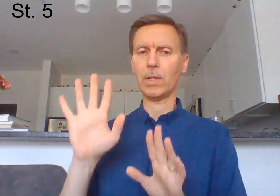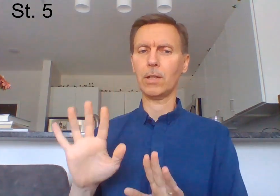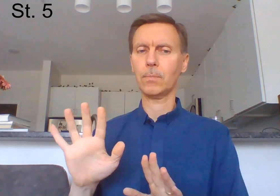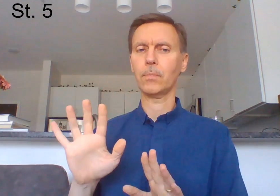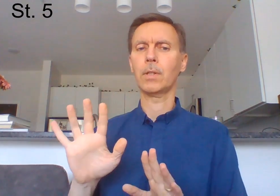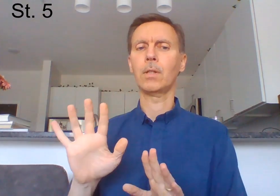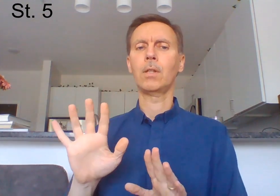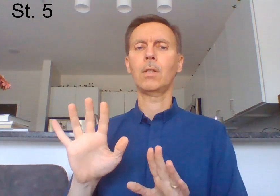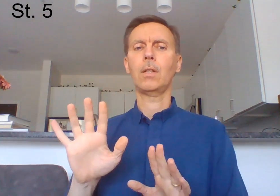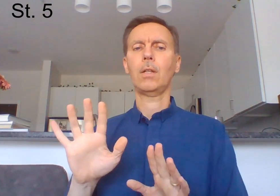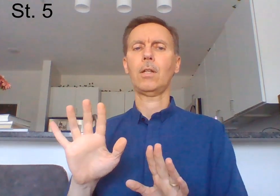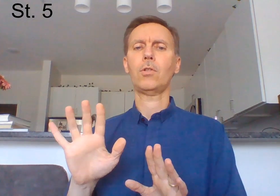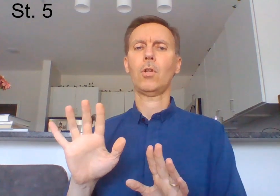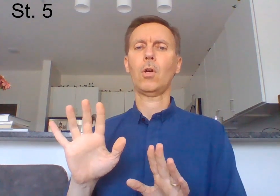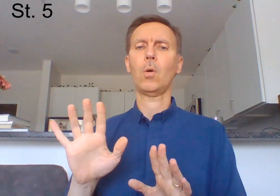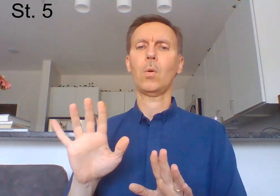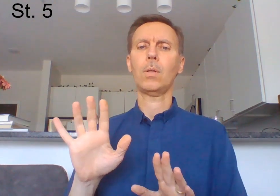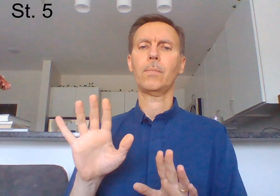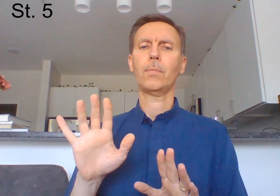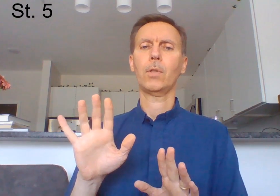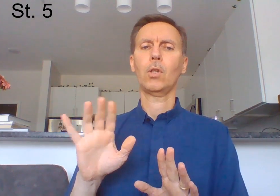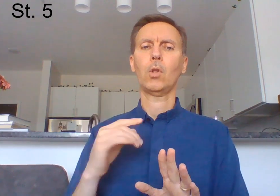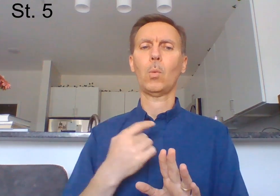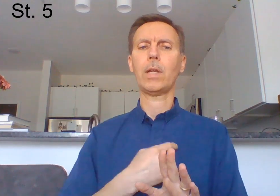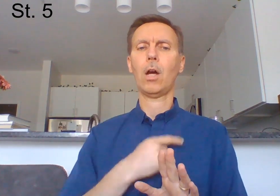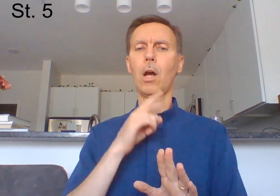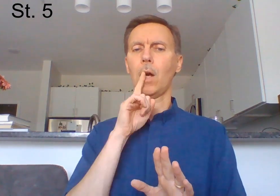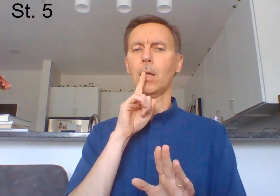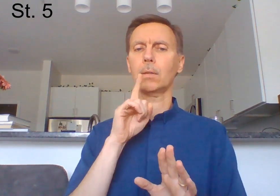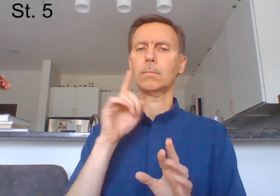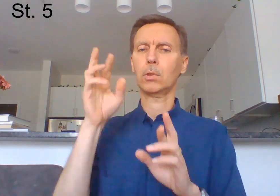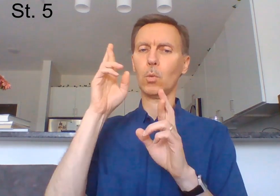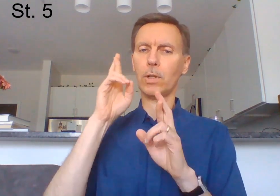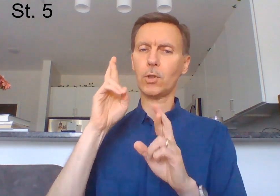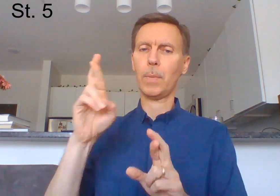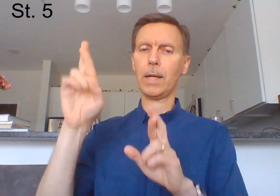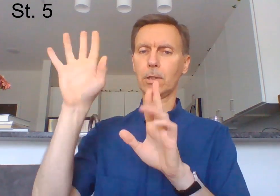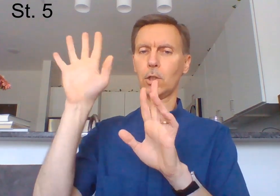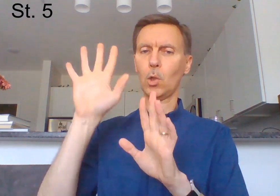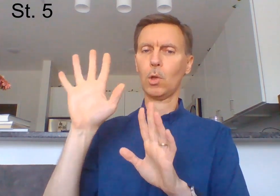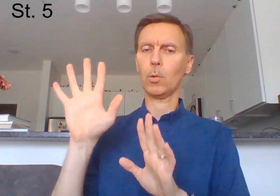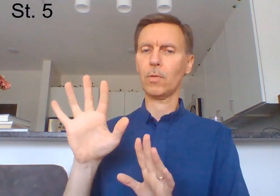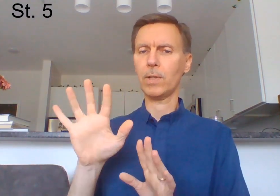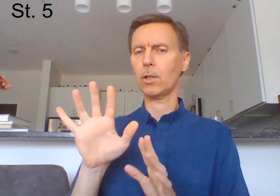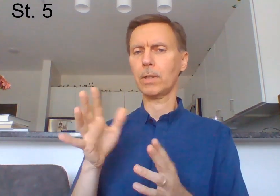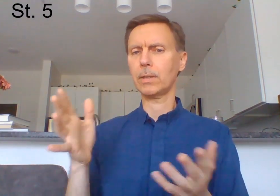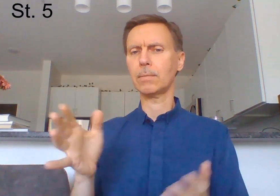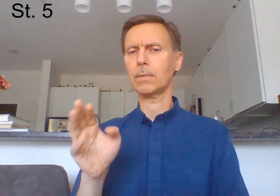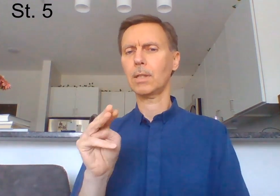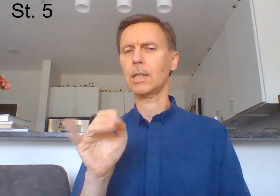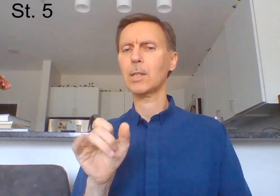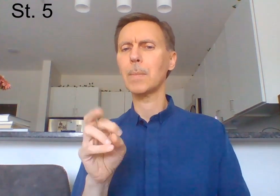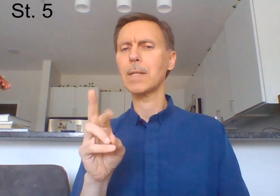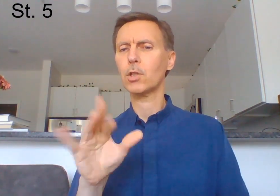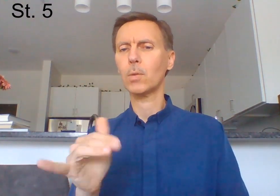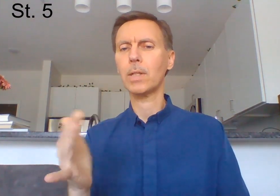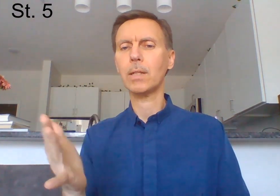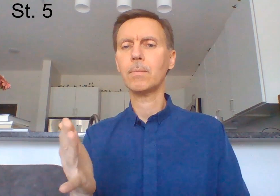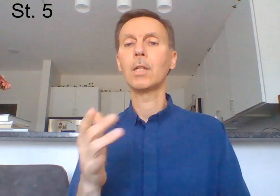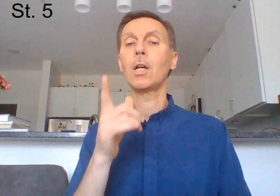revere. And so we are respecting or revering the mystery